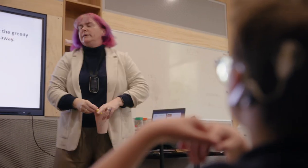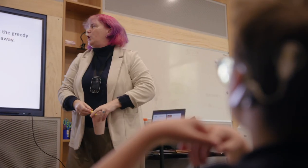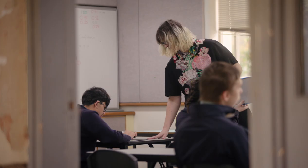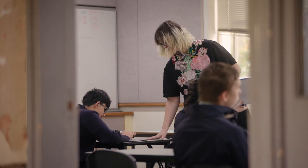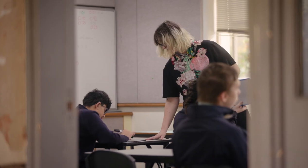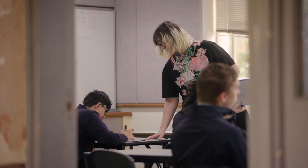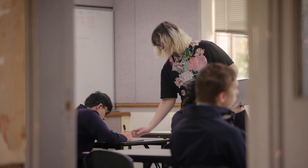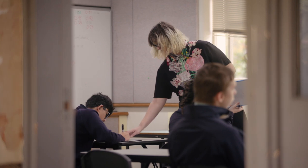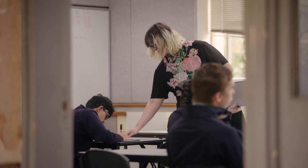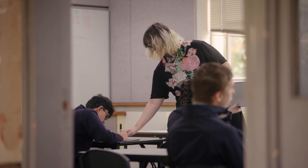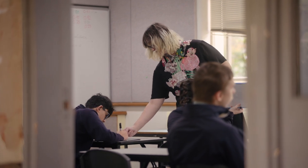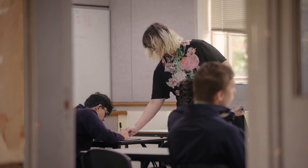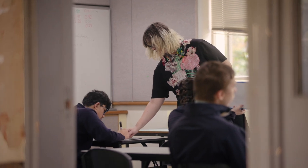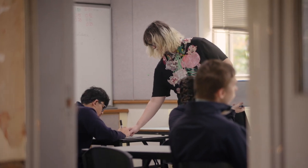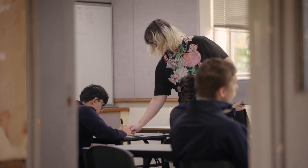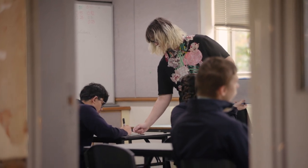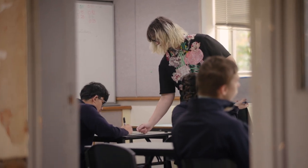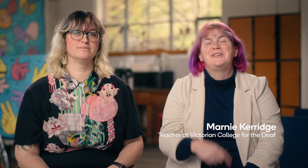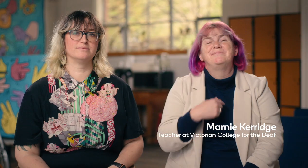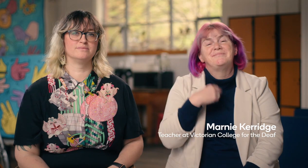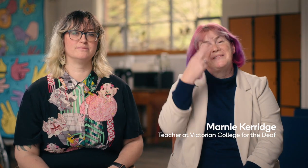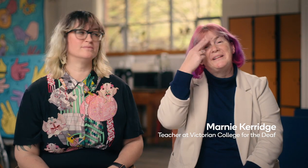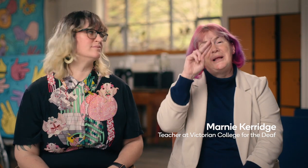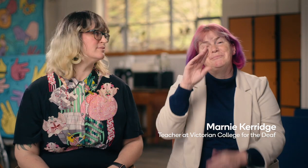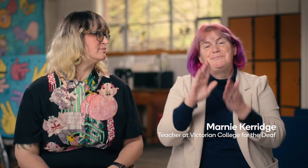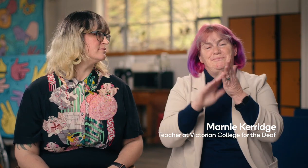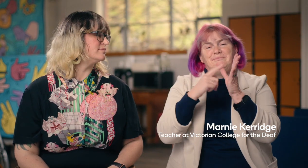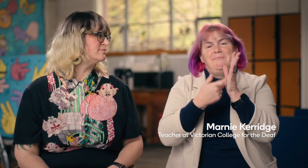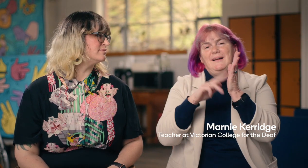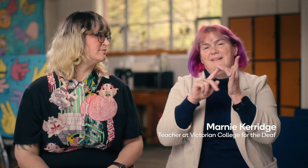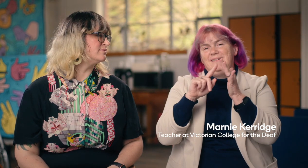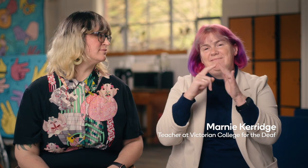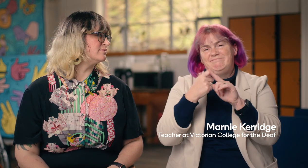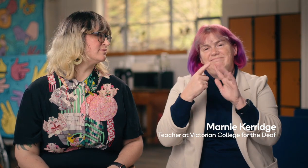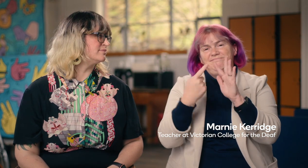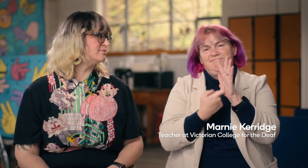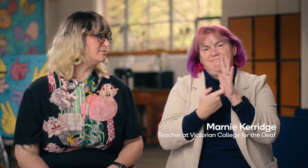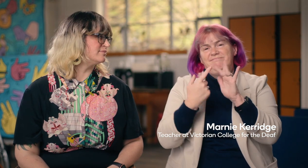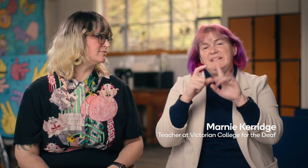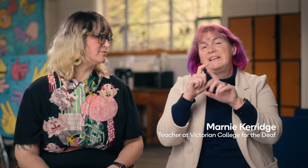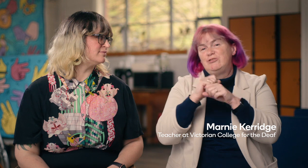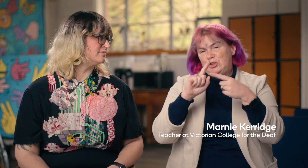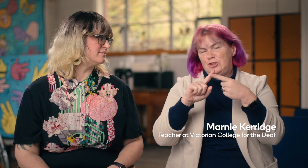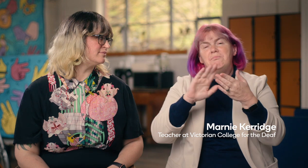from the College for the Deaf sit side by side signing to camera. Hello, my name is Marnie Kerridge.